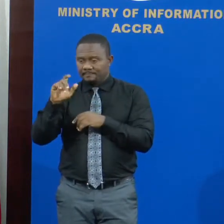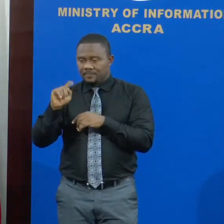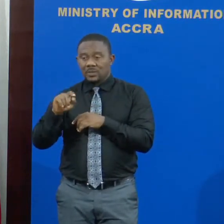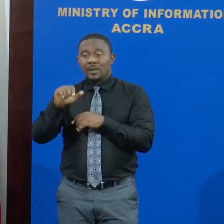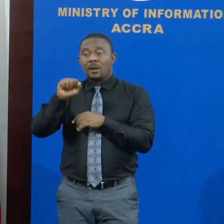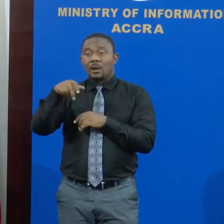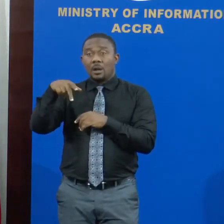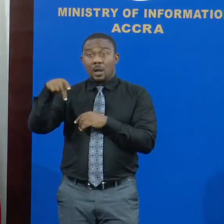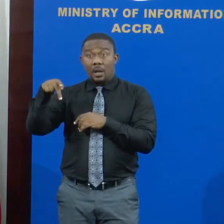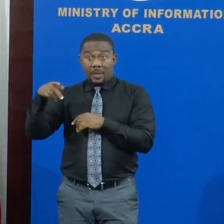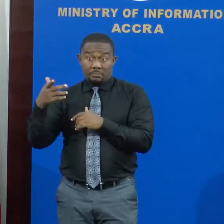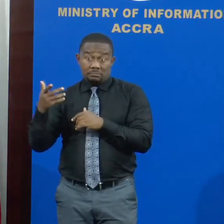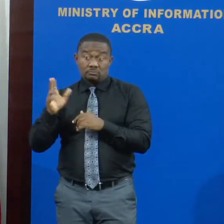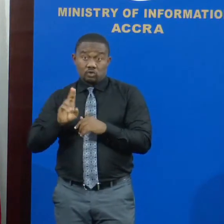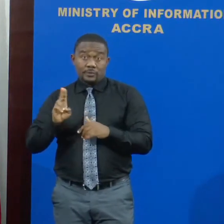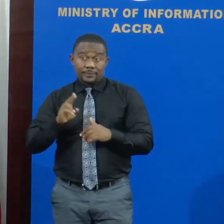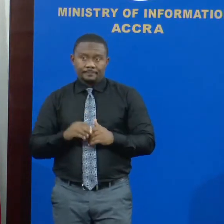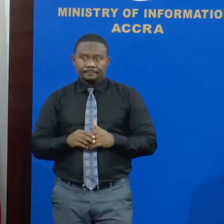the SSNIT website,